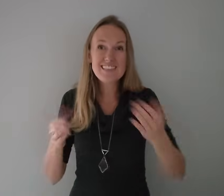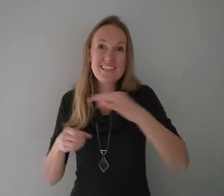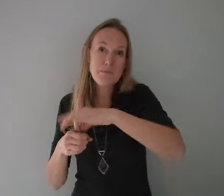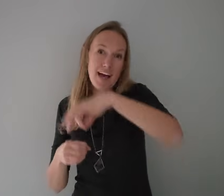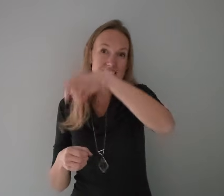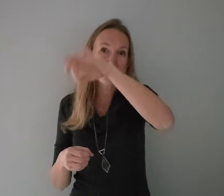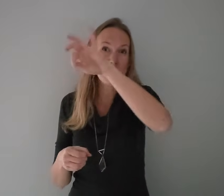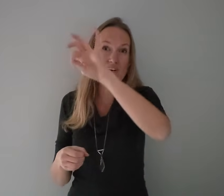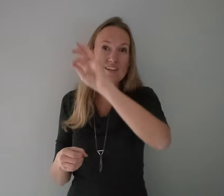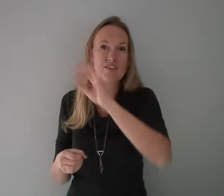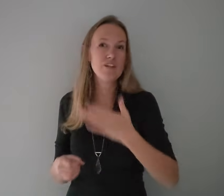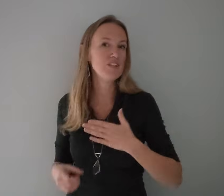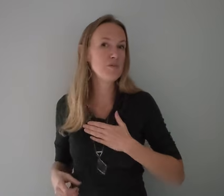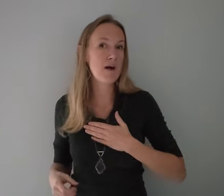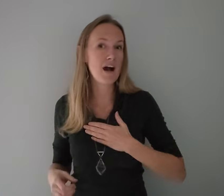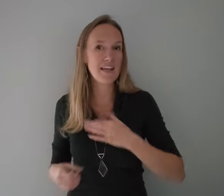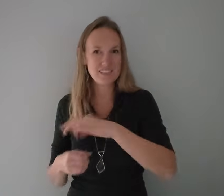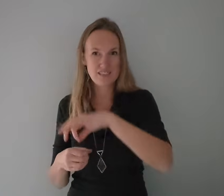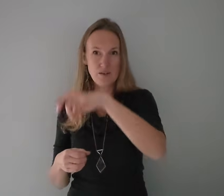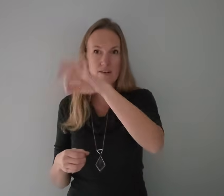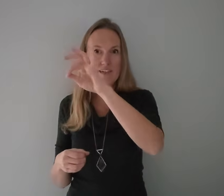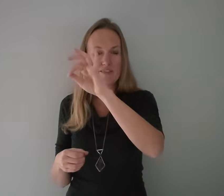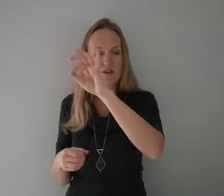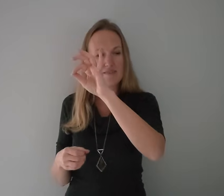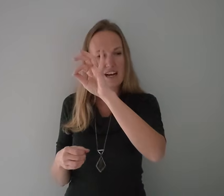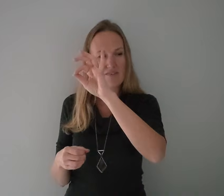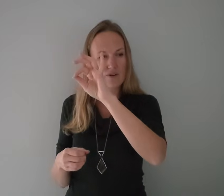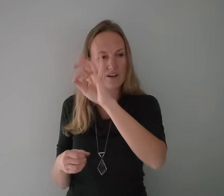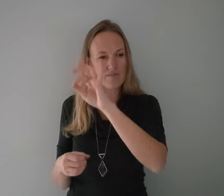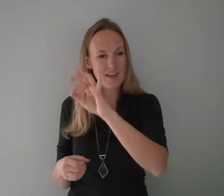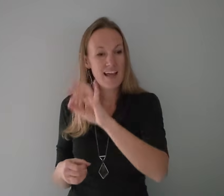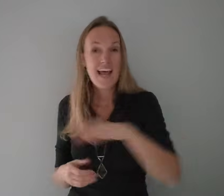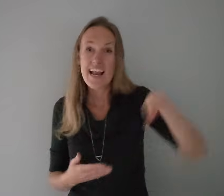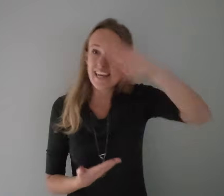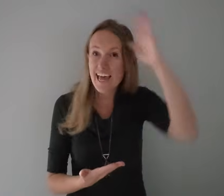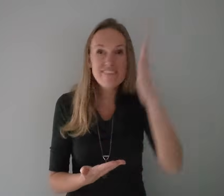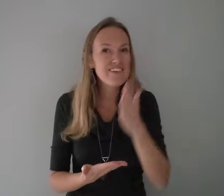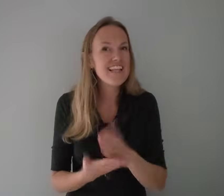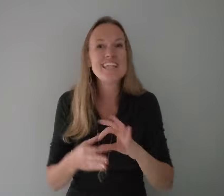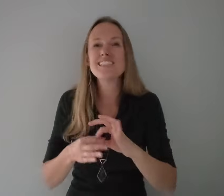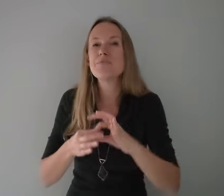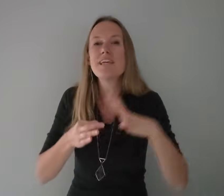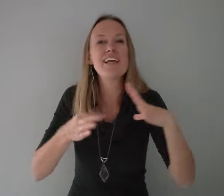in my soul, or you can do my soul, whatever you have time for, never lets me